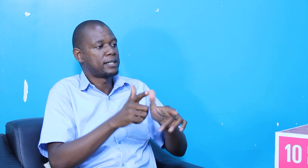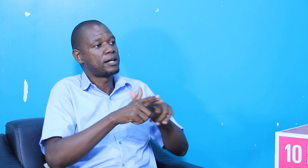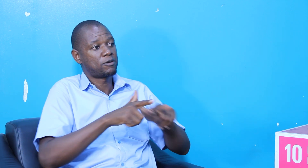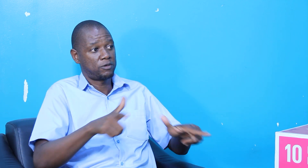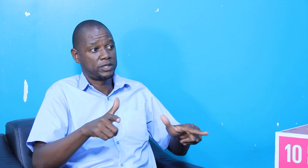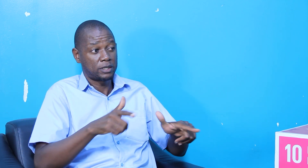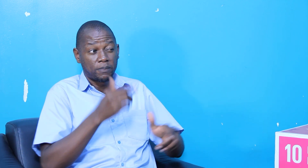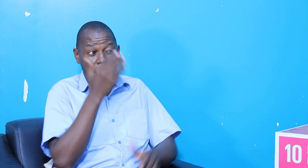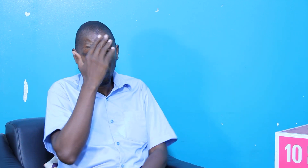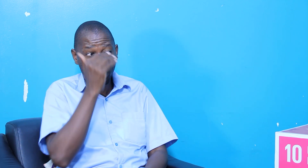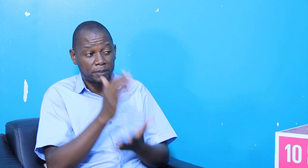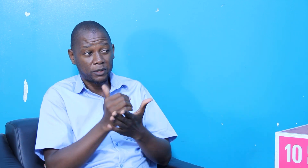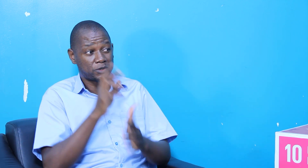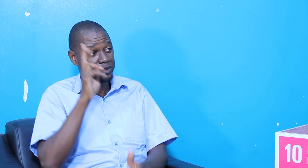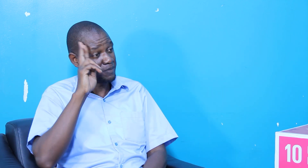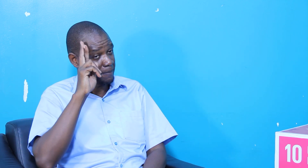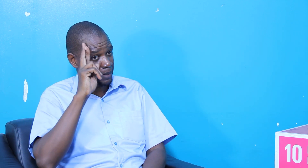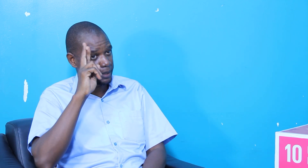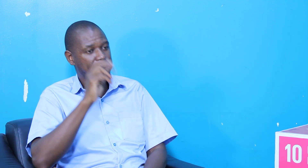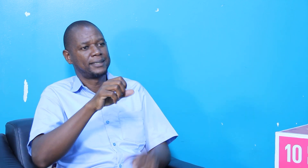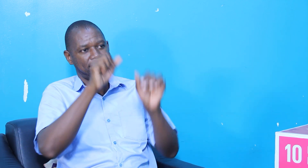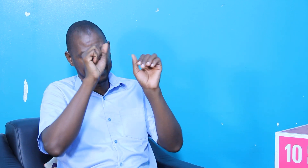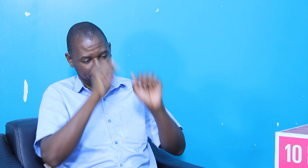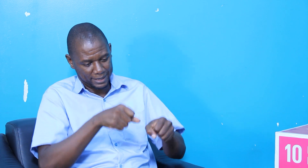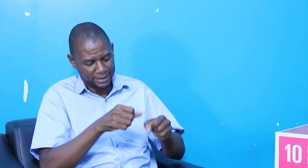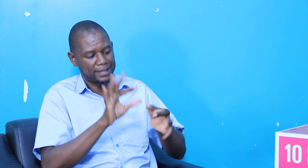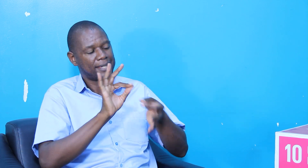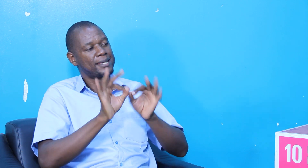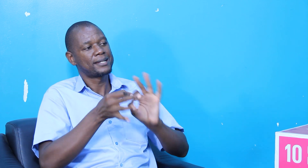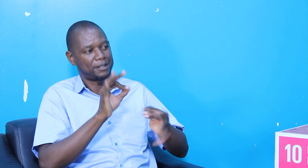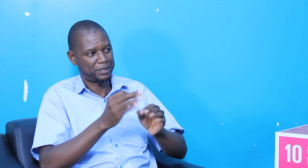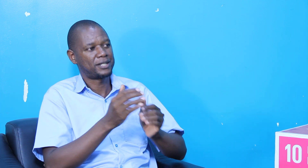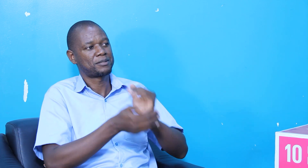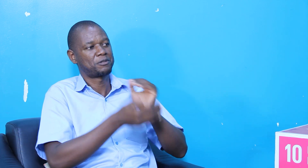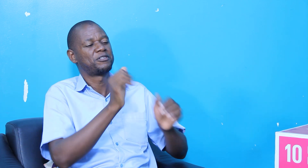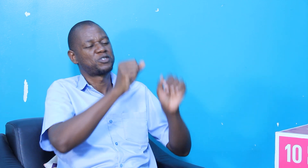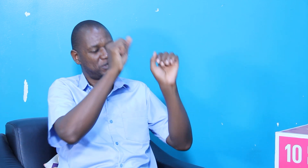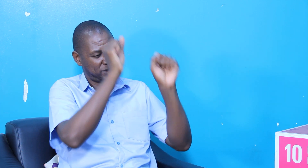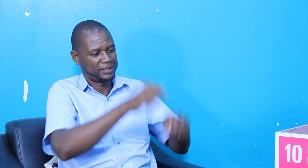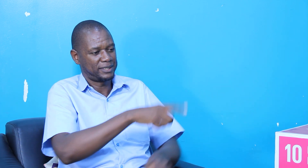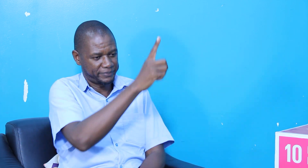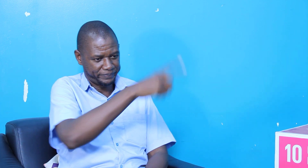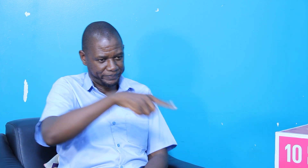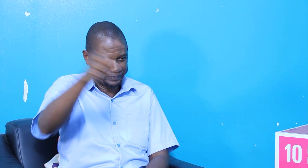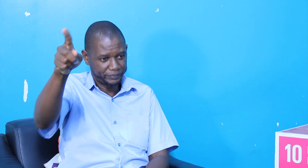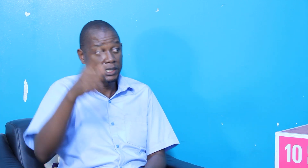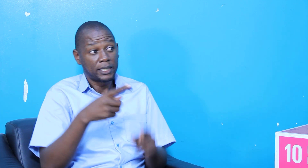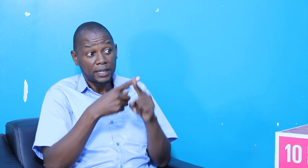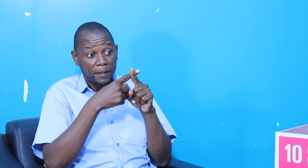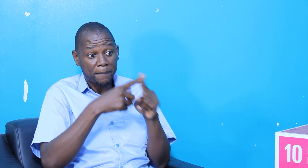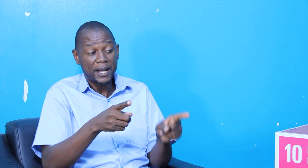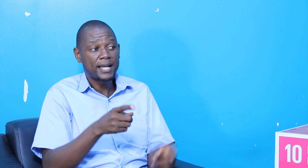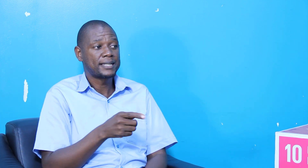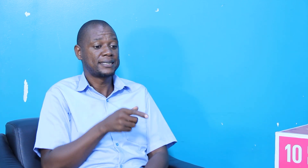is responsible to get instructors to teach about health issues.